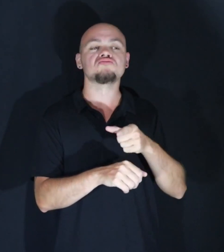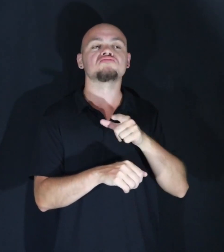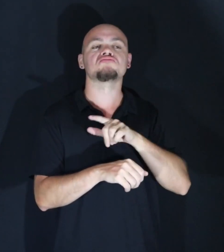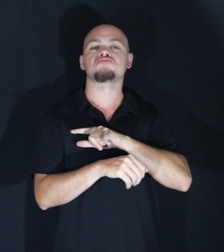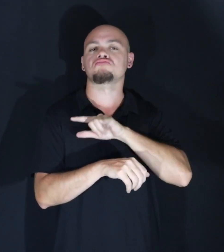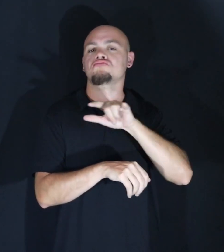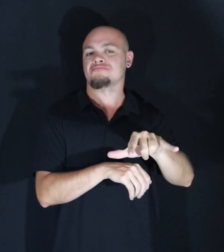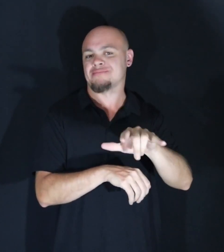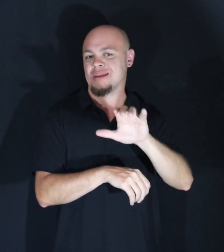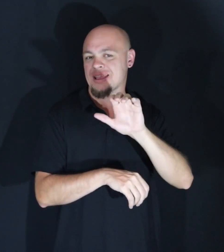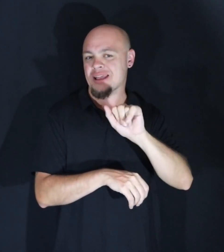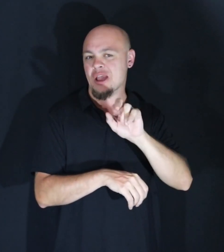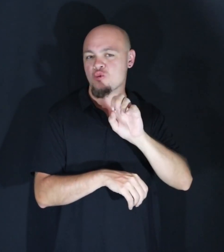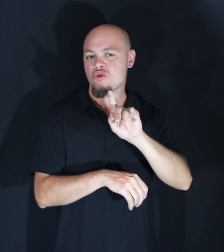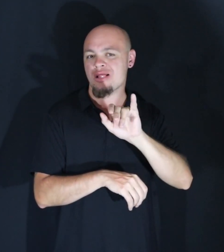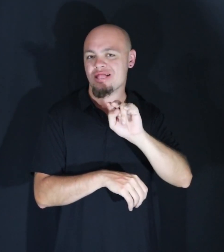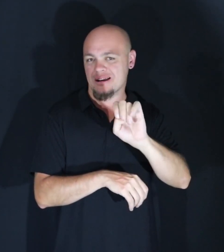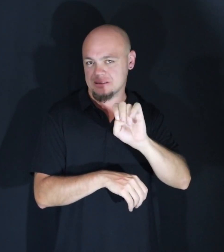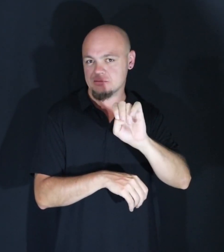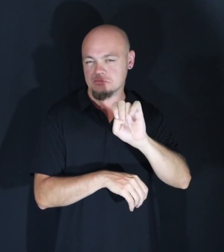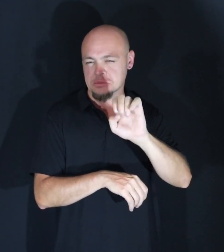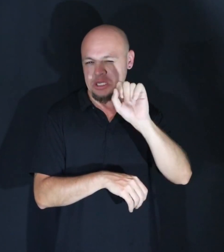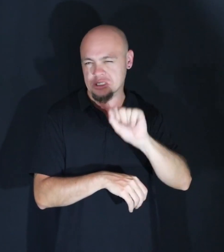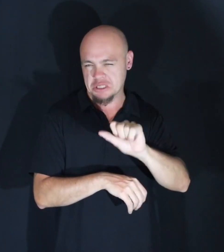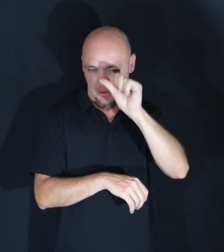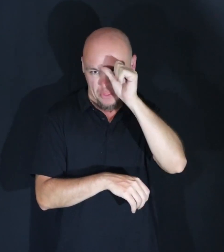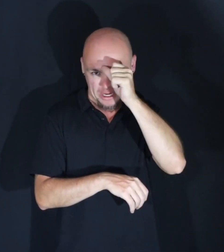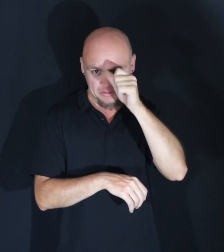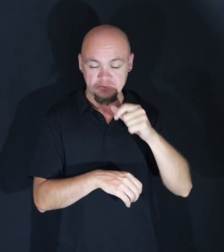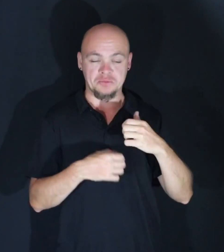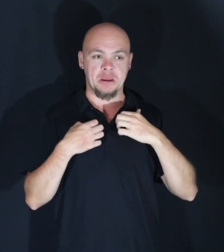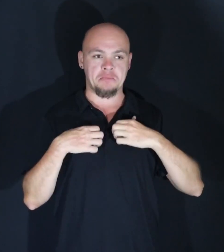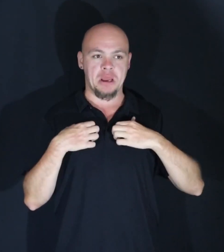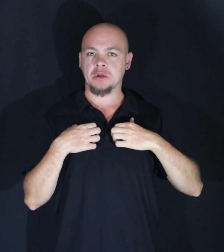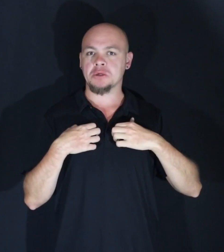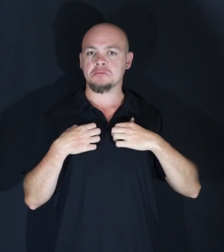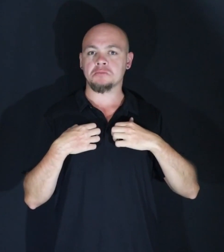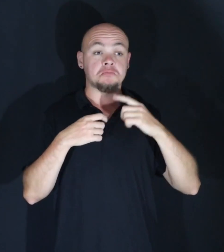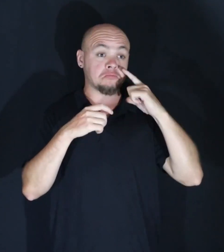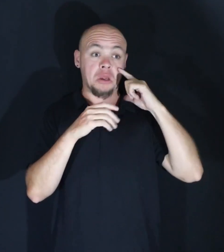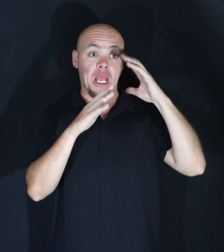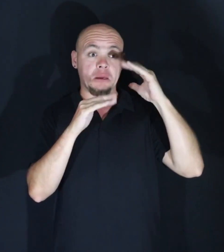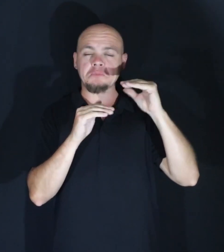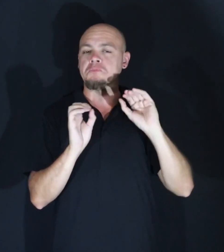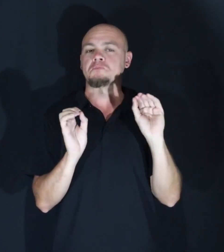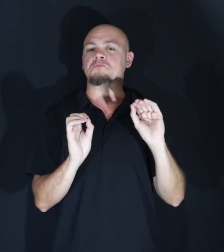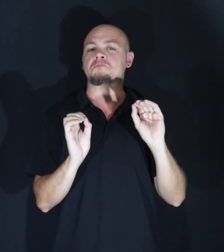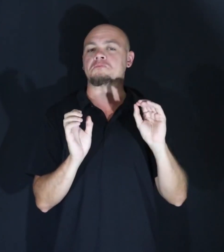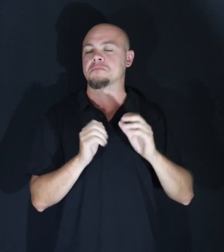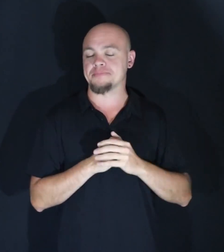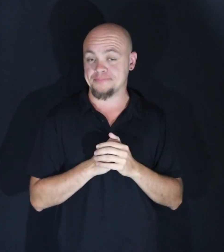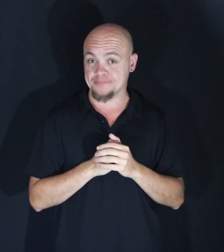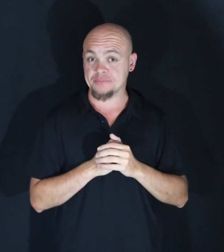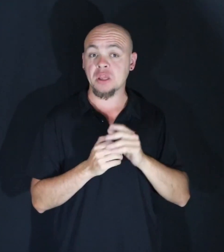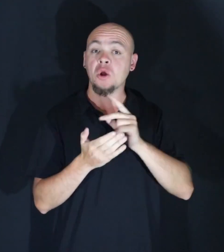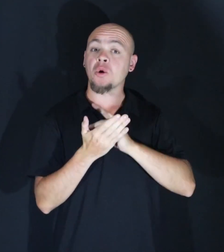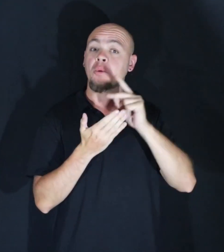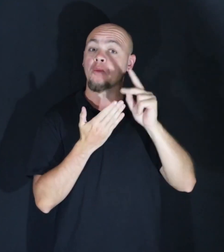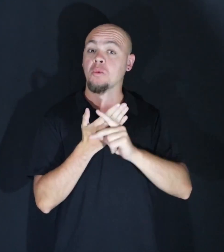South India with nothing but my backpack and no expectations whatsoever. The